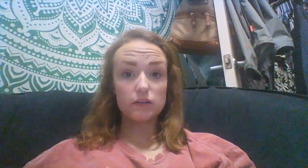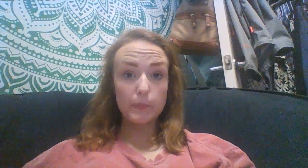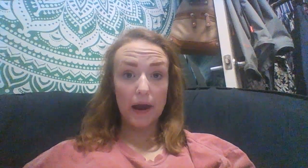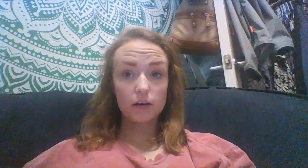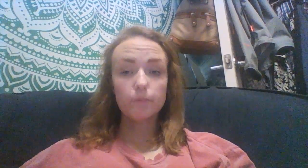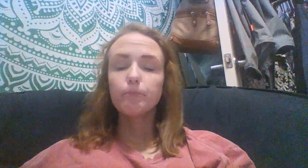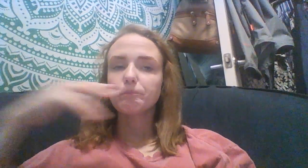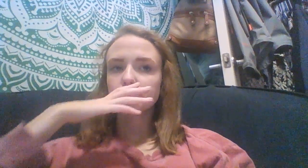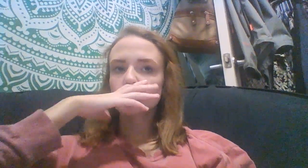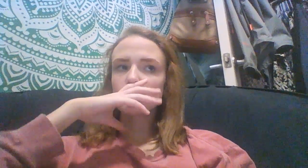back.